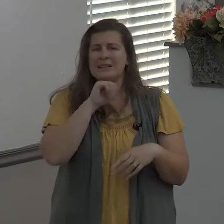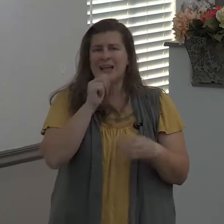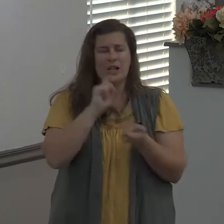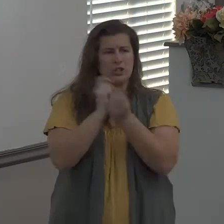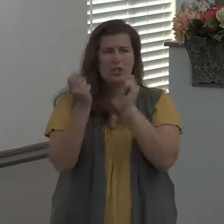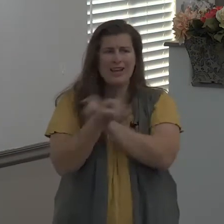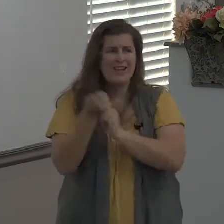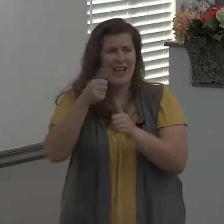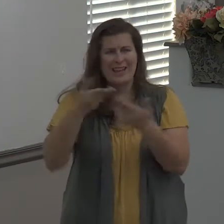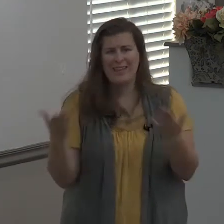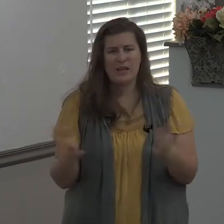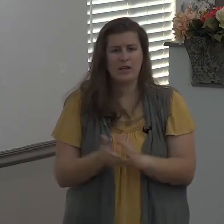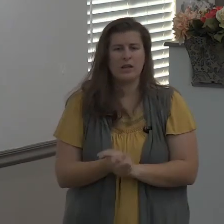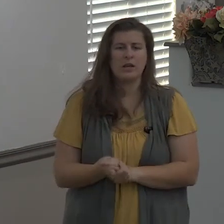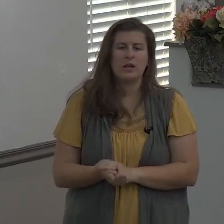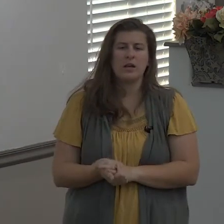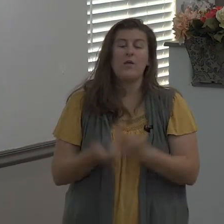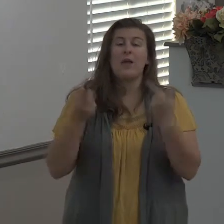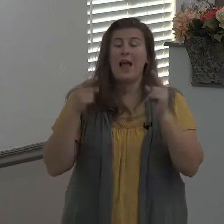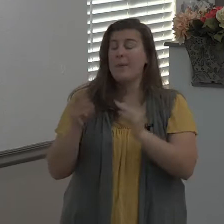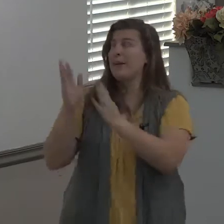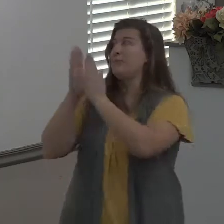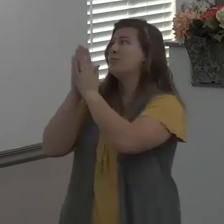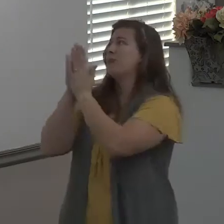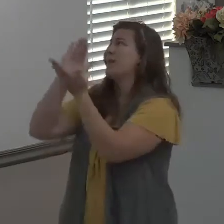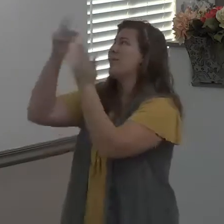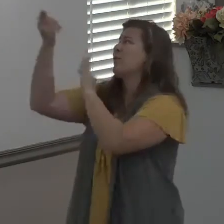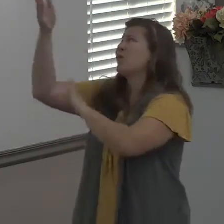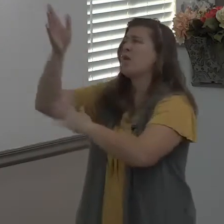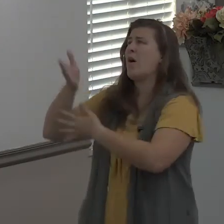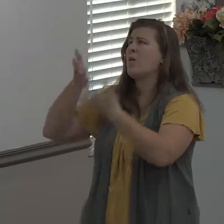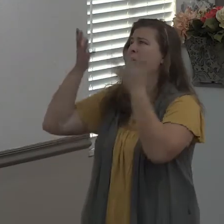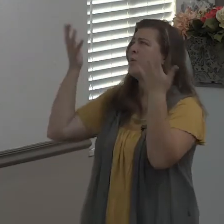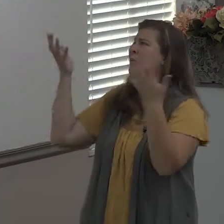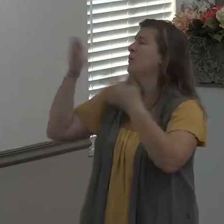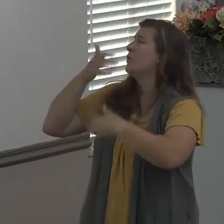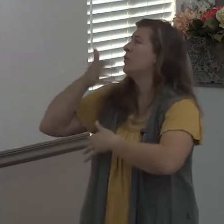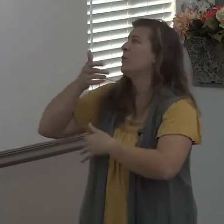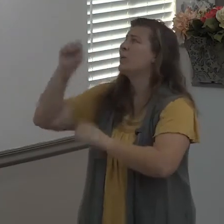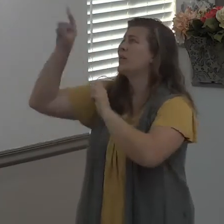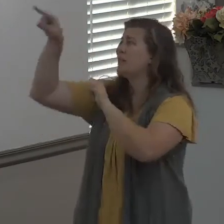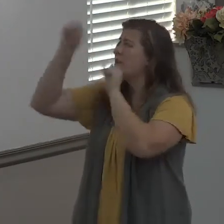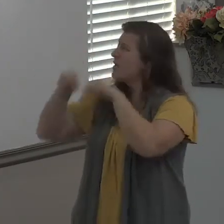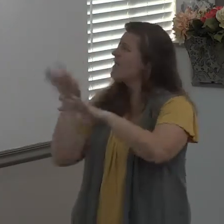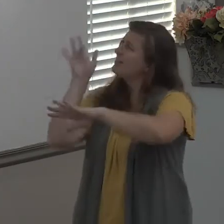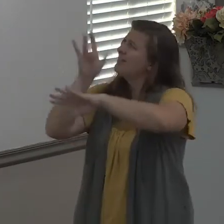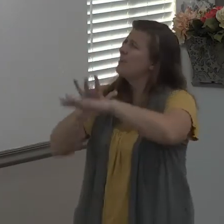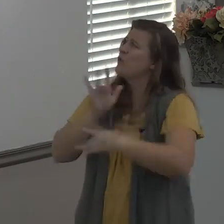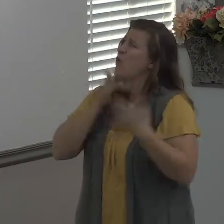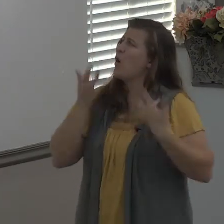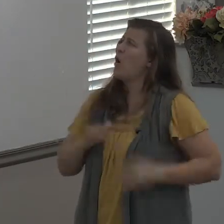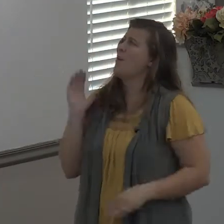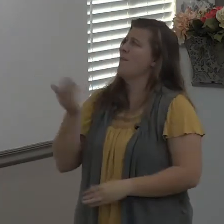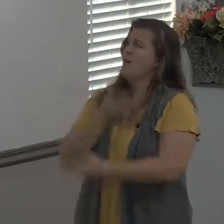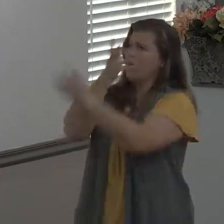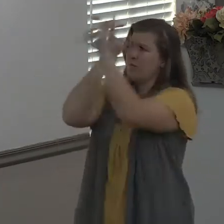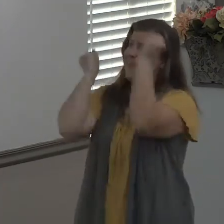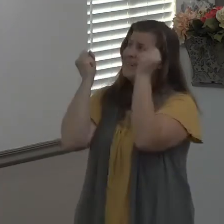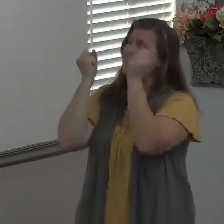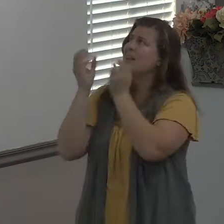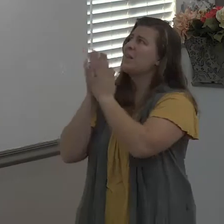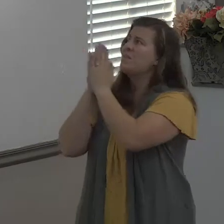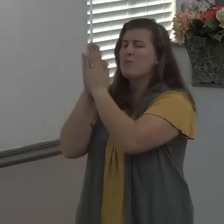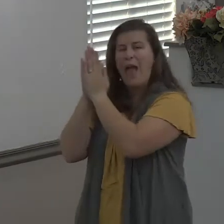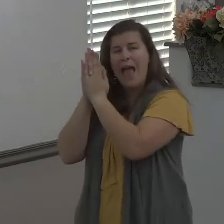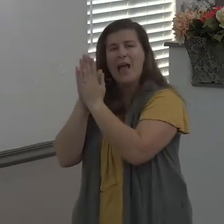I already knew it was a fraud before I watched that thing, but you know, it doesn't change anything. But when I pray to a mighty God who can